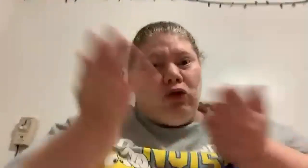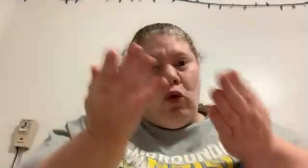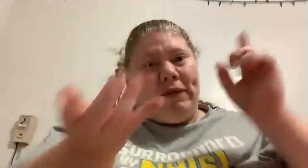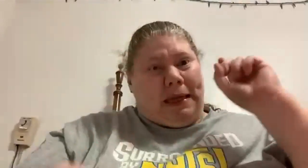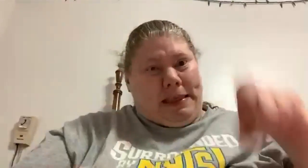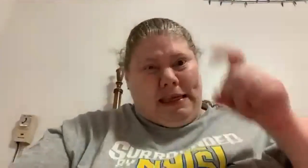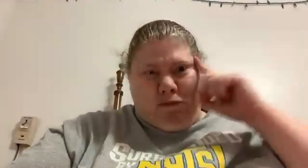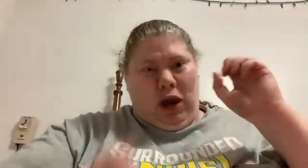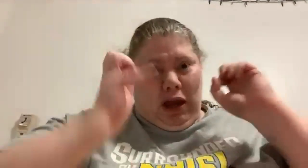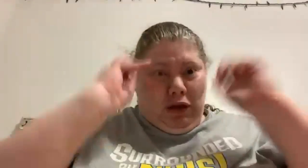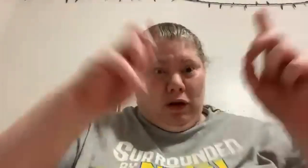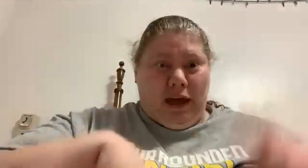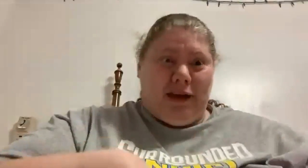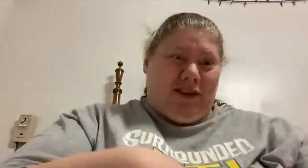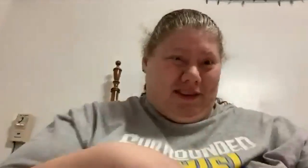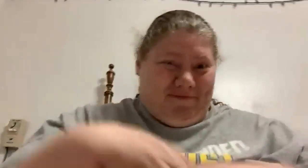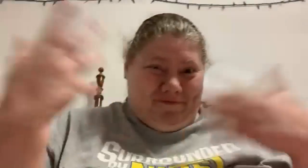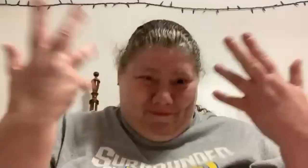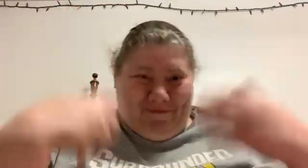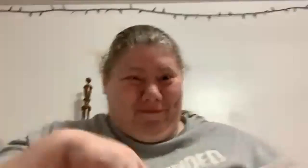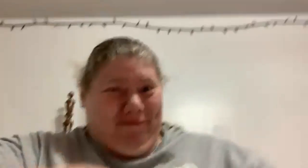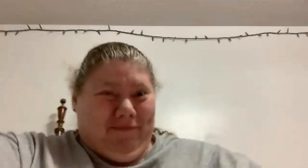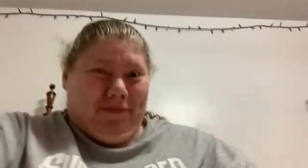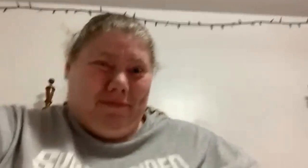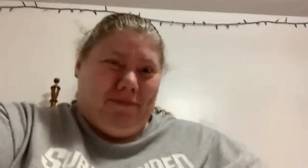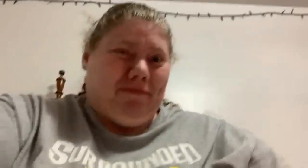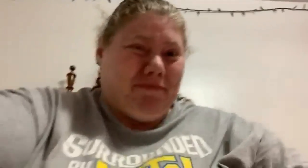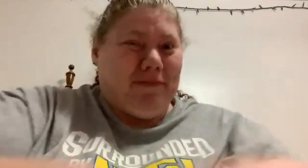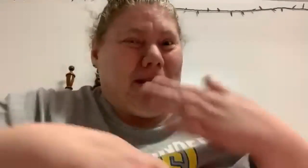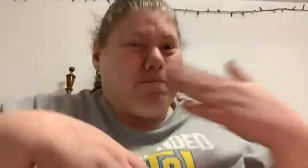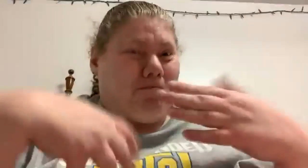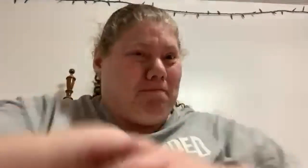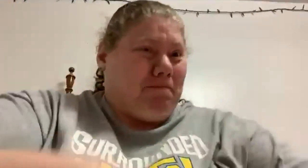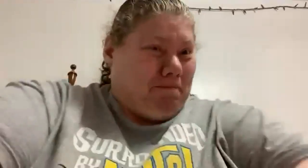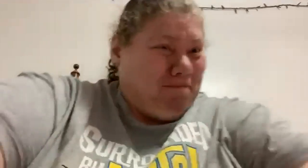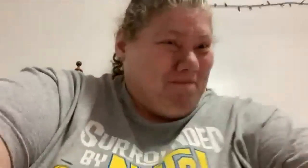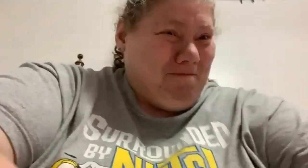just an example of some services that need improvement, specifically in the education department.